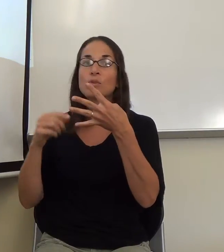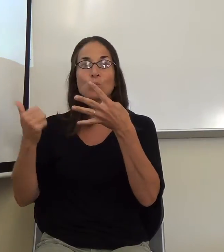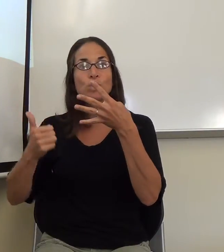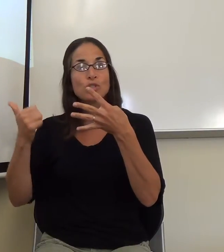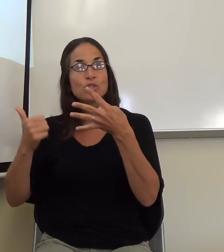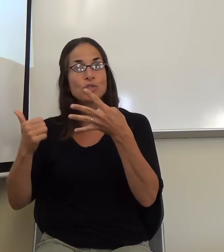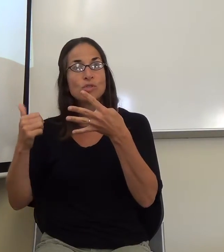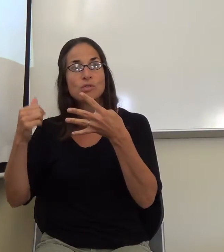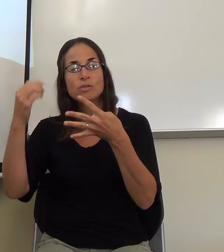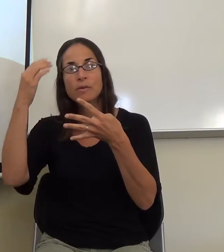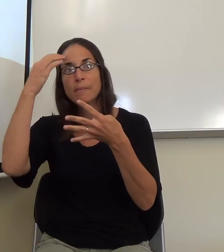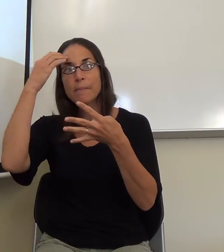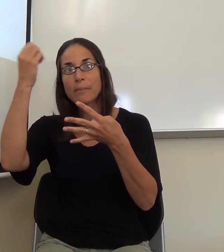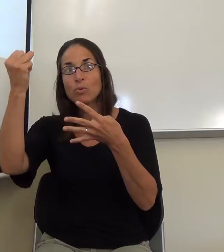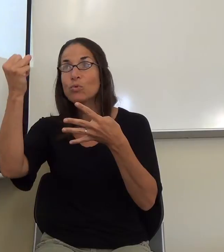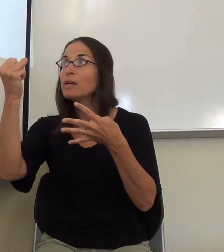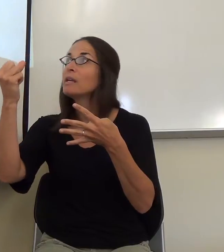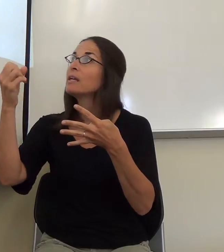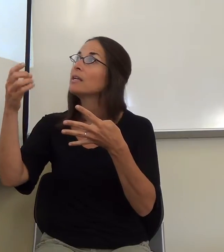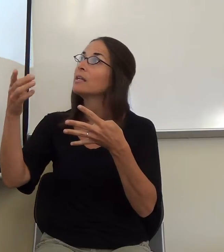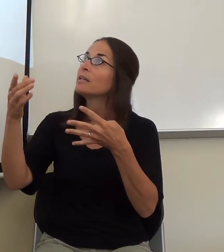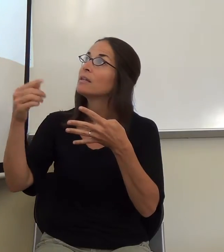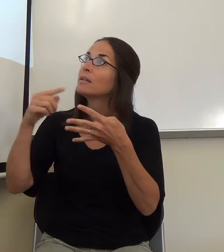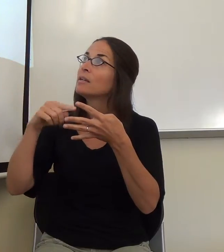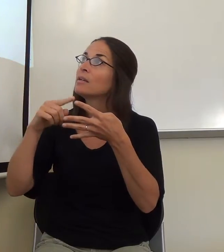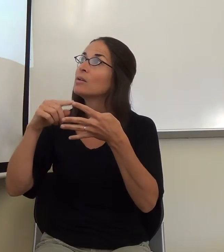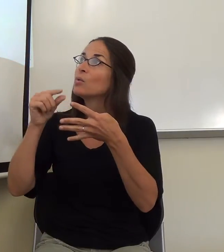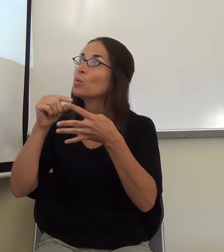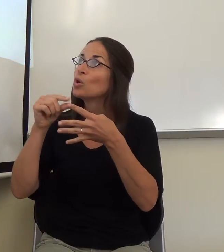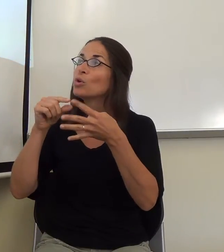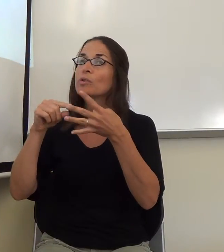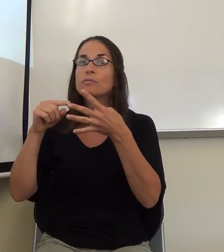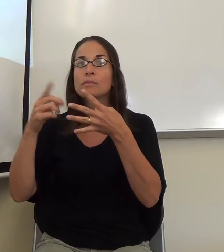Memories. His words, his insults, his purchases.